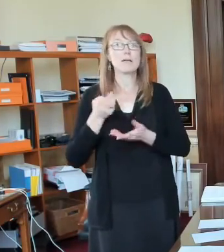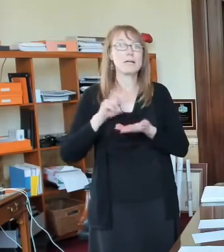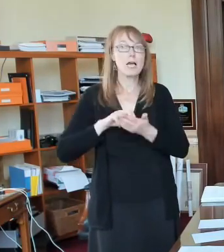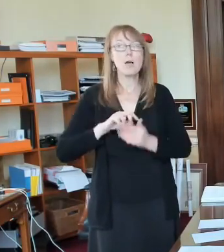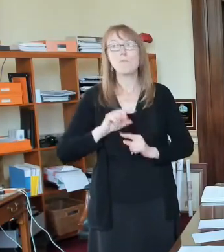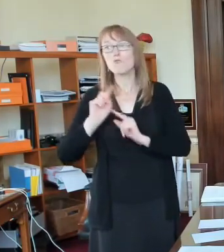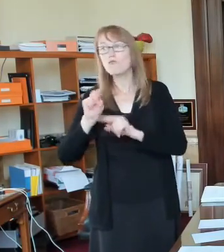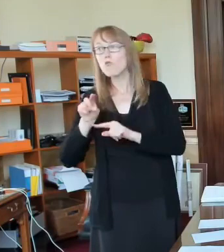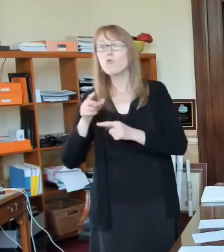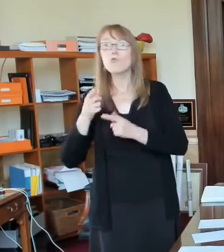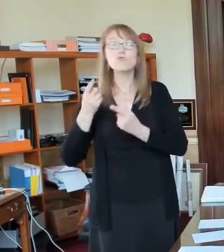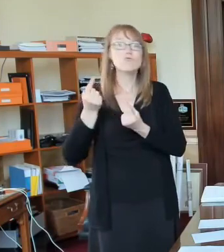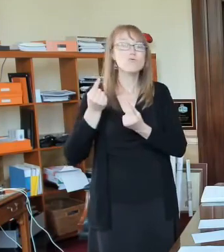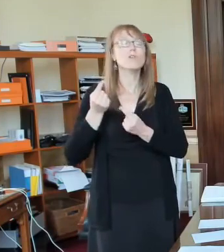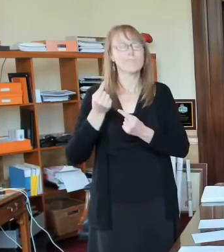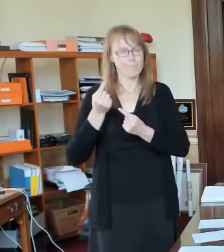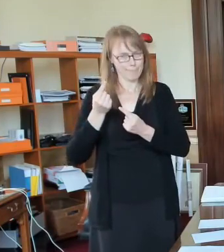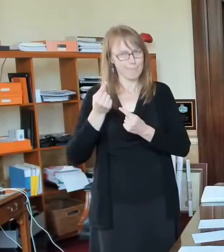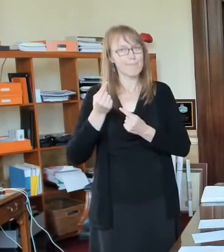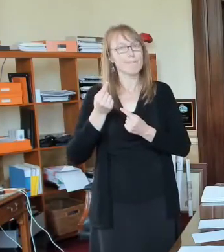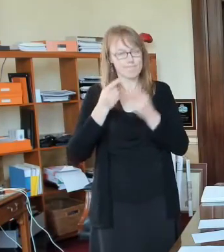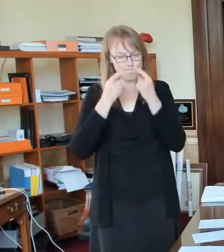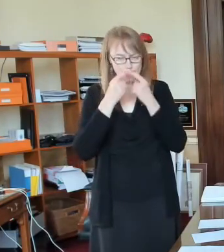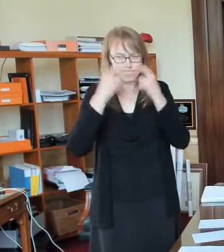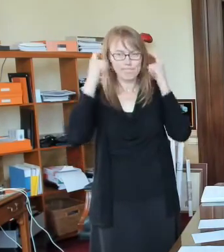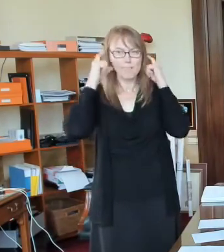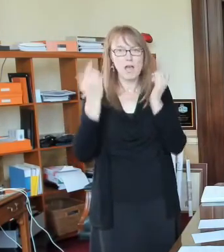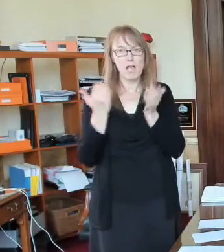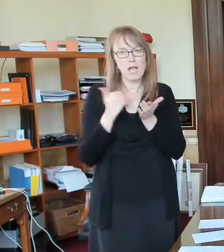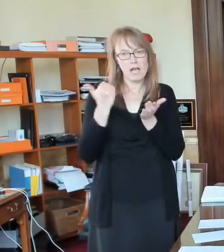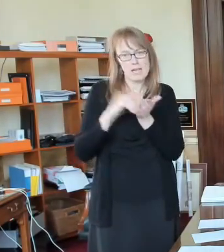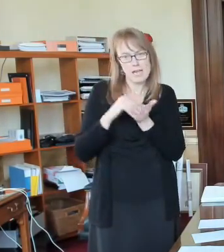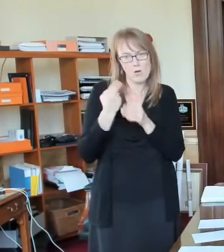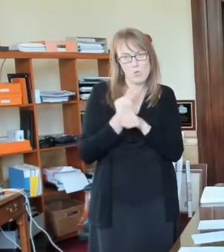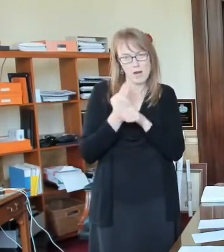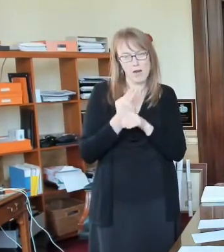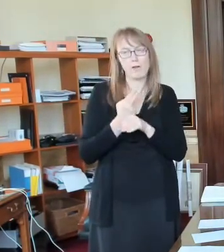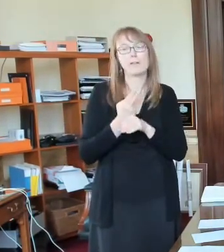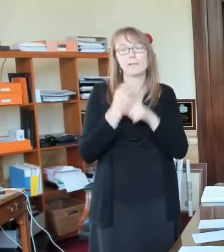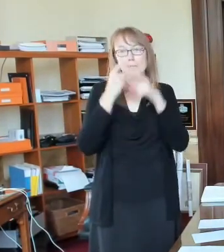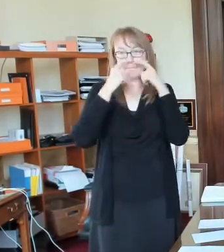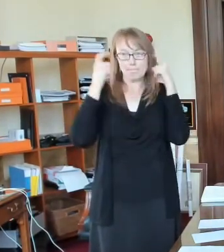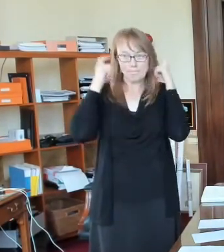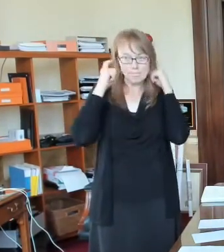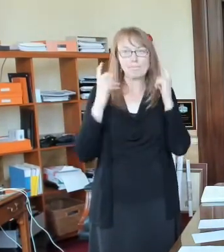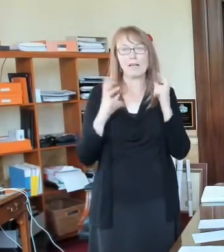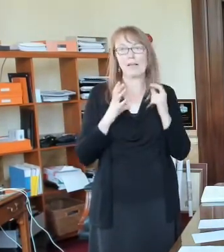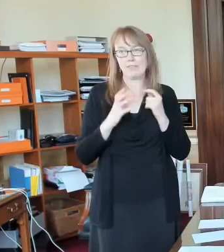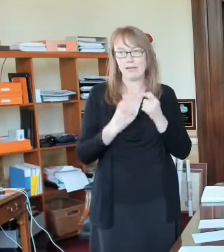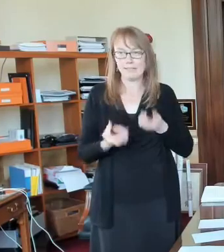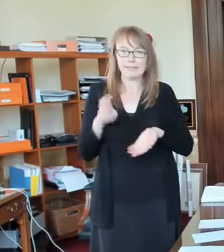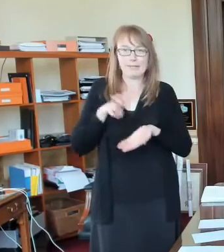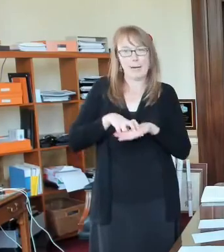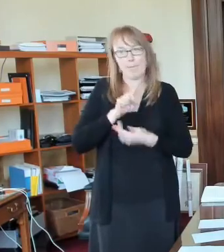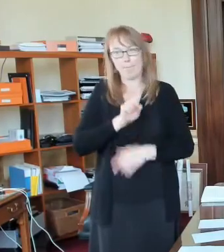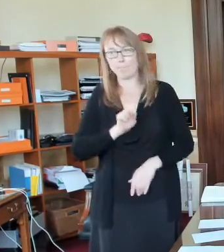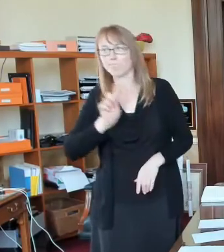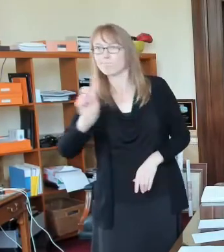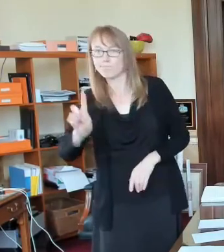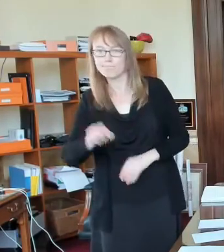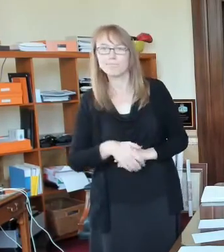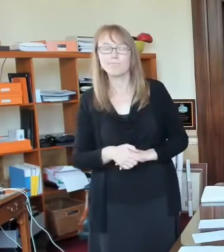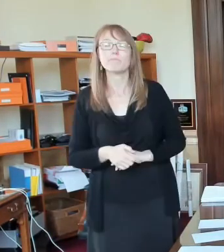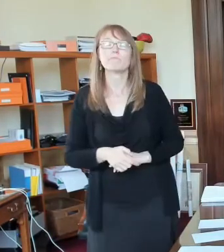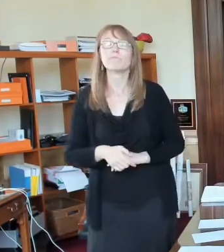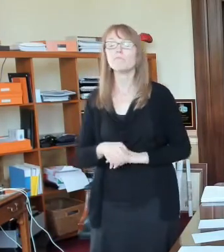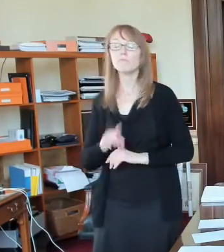have to pull back on that. Another COVID question, Mayor, from Devin, who's watching, wants to know if there's any update in the